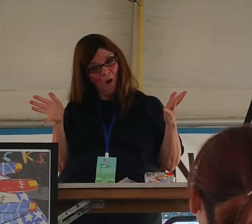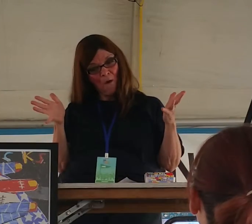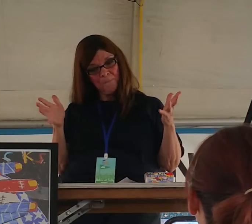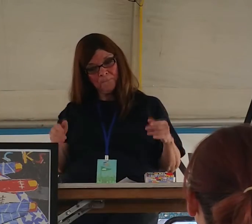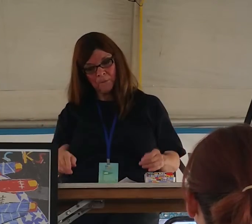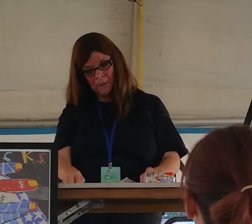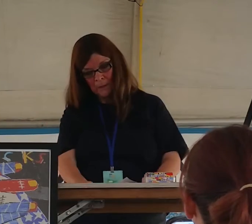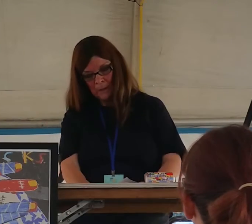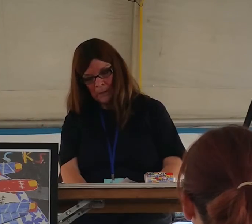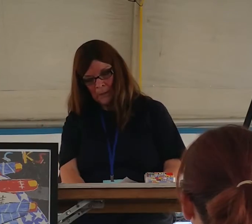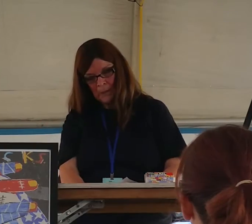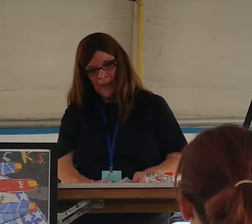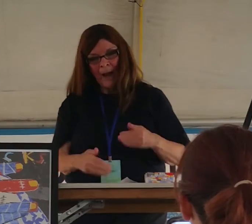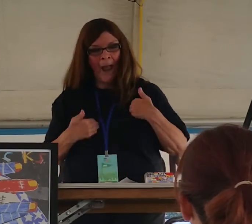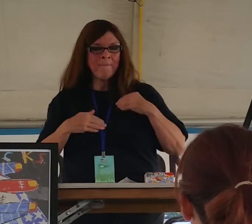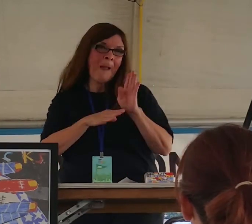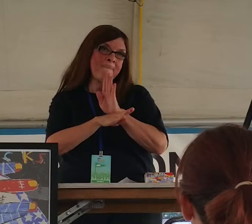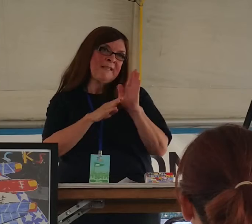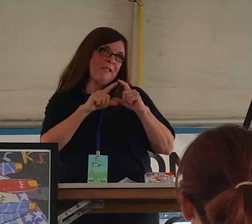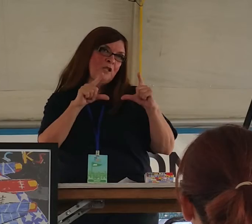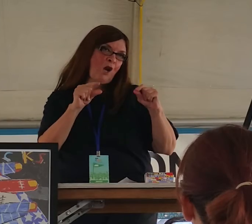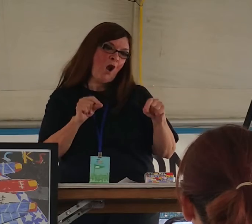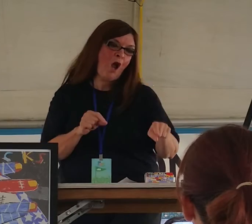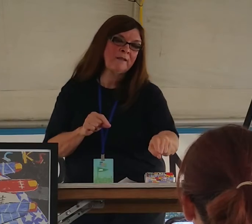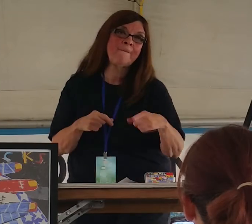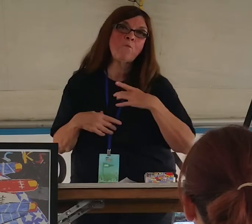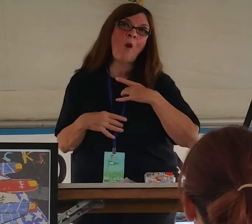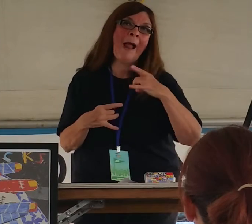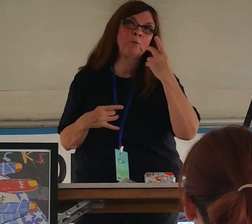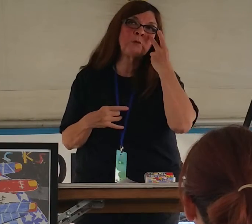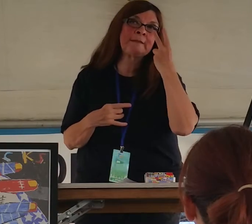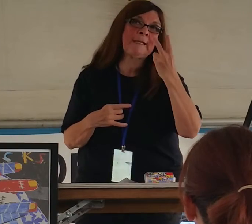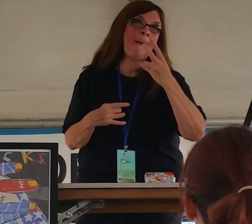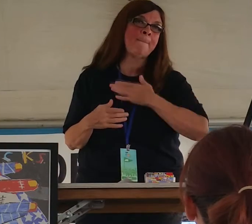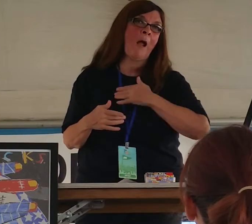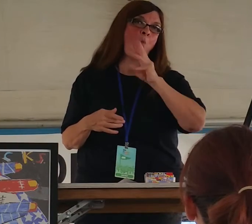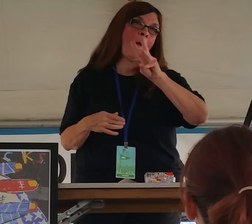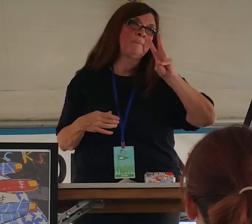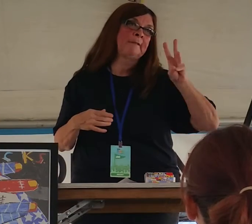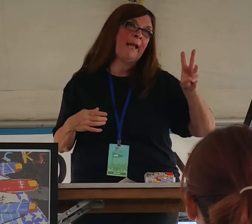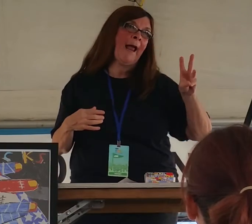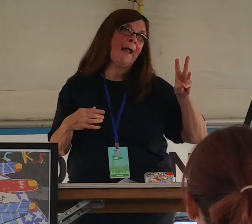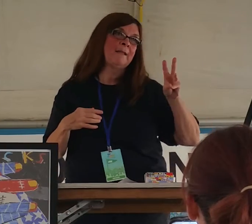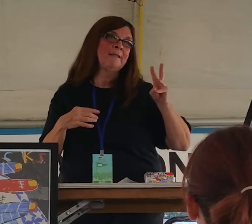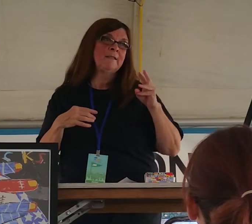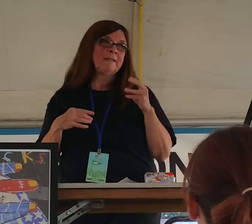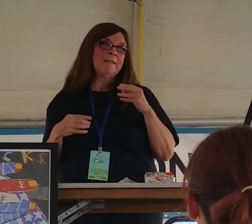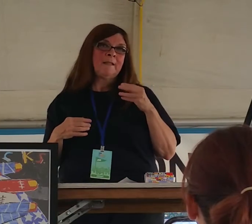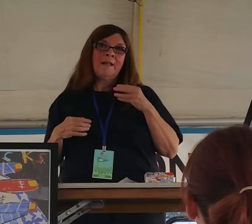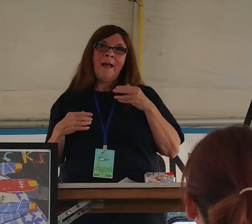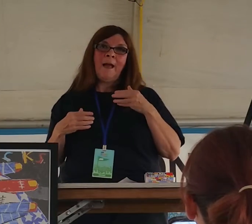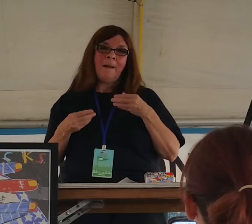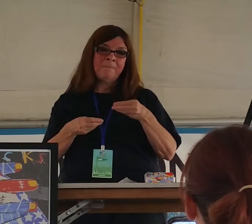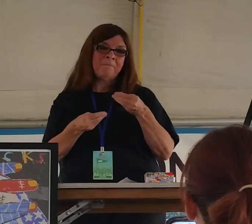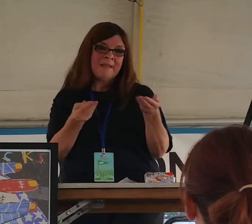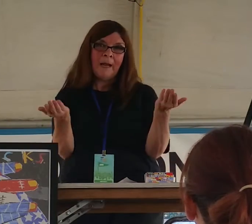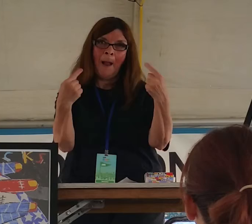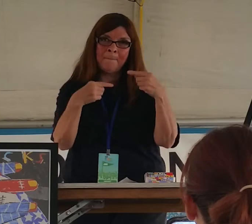So I think that's all for today. I have my business cards. If you would like to see my website and visit and see some